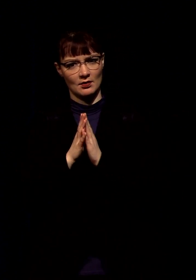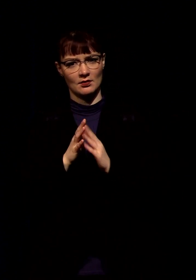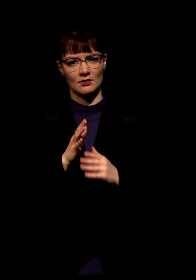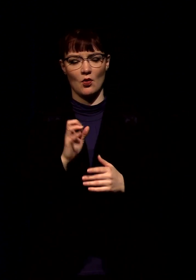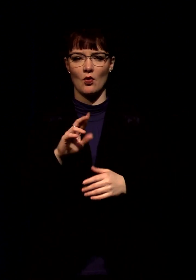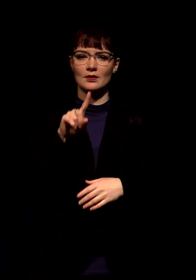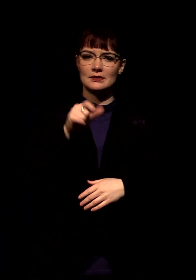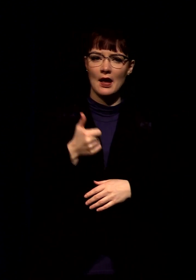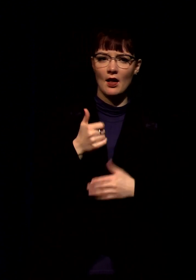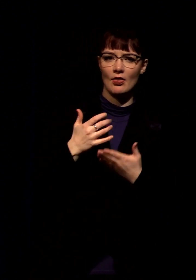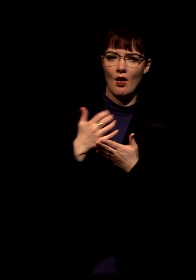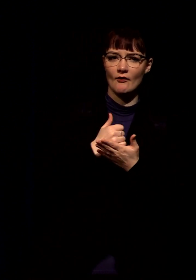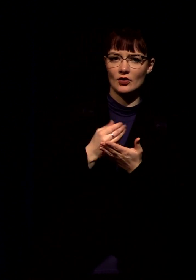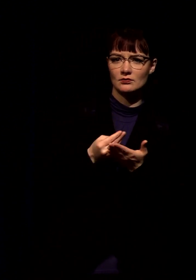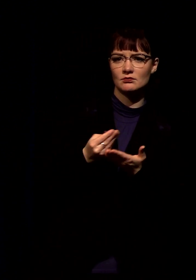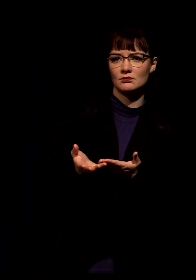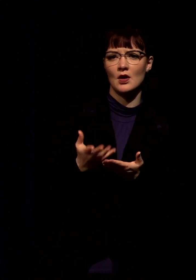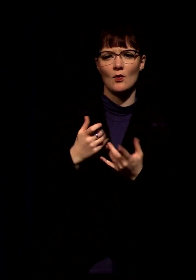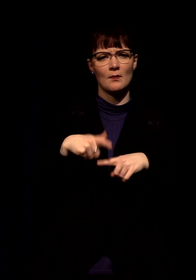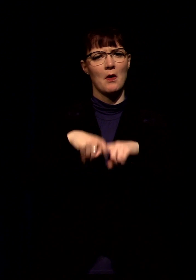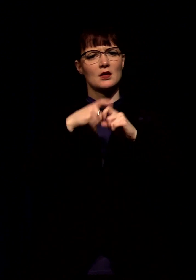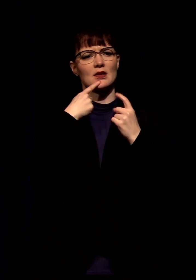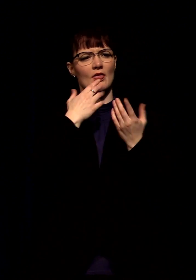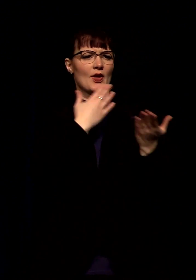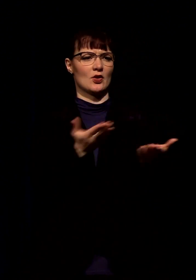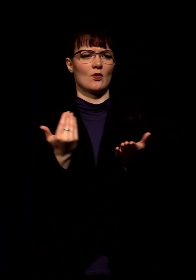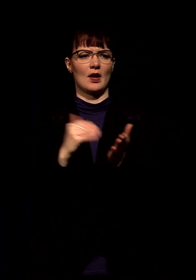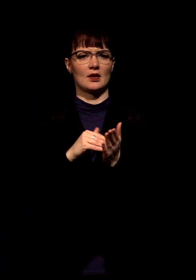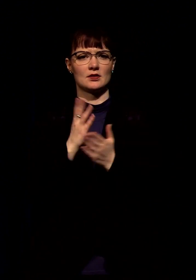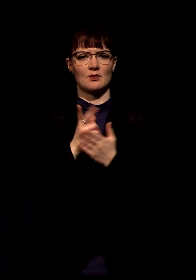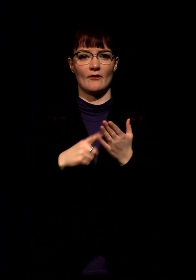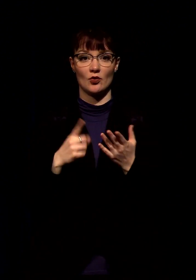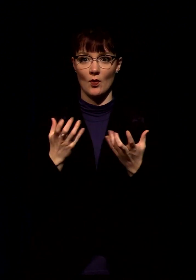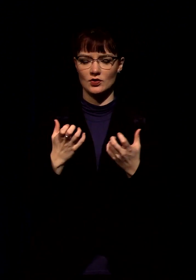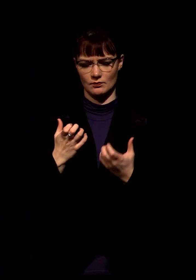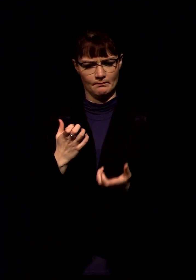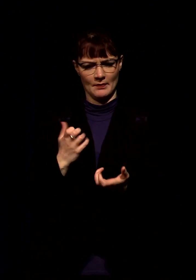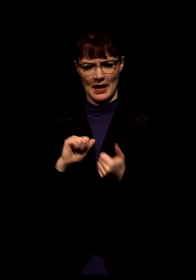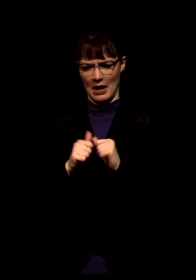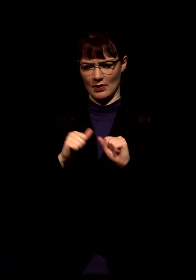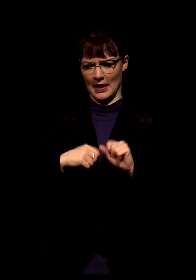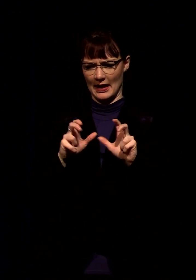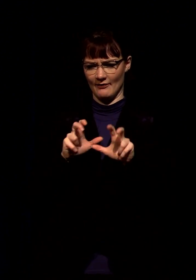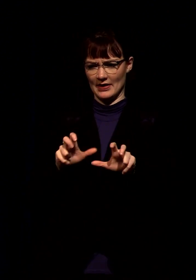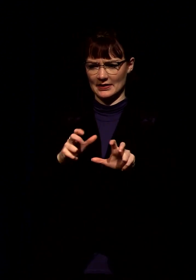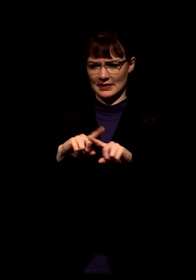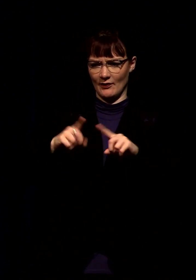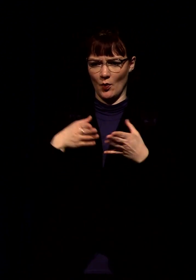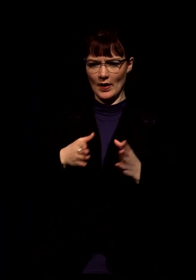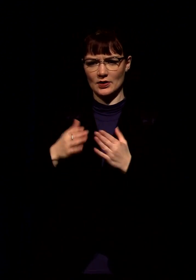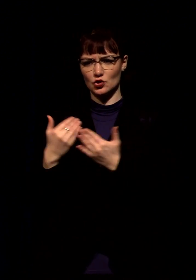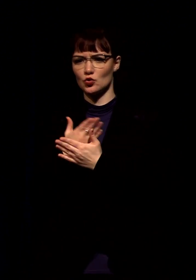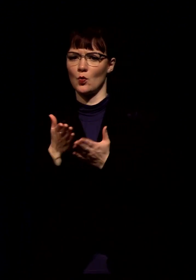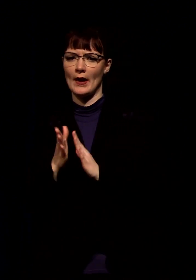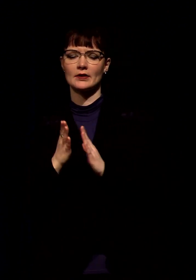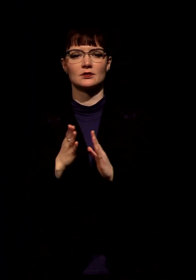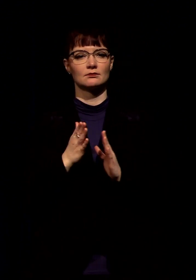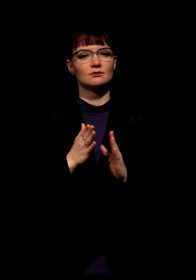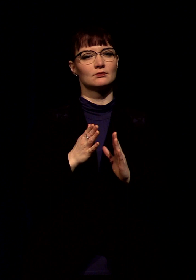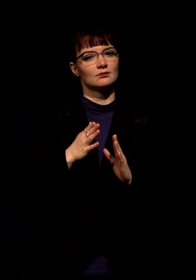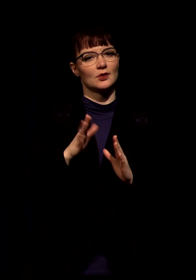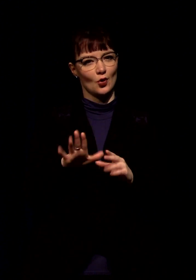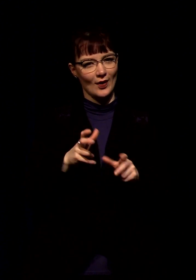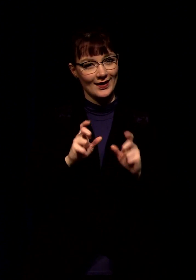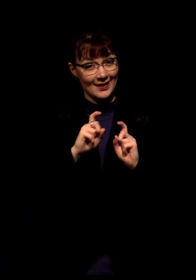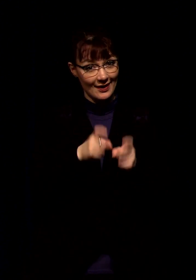tithes and offerings also just want to pause and say thank you for that and some of you have looked to engage in new ways there's multiple ways you can do that around here at sam alliance but your giving